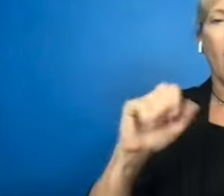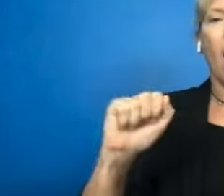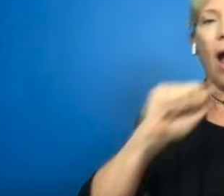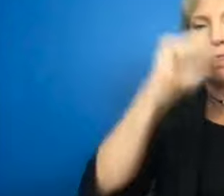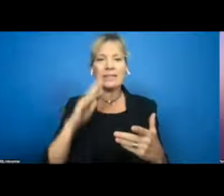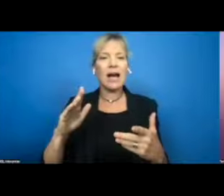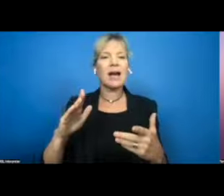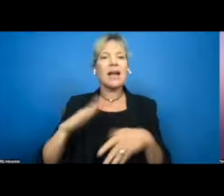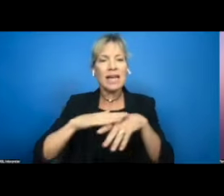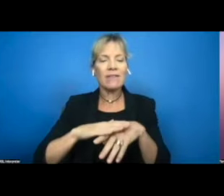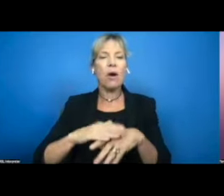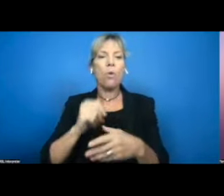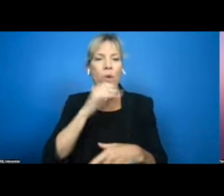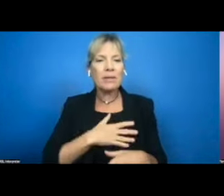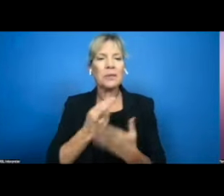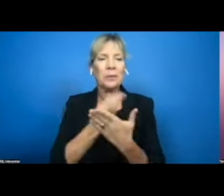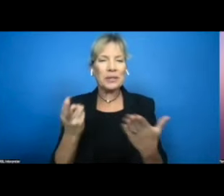Native Women's Resource Center.